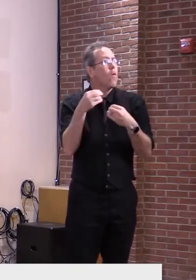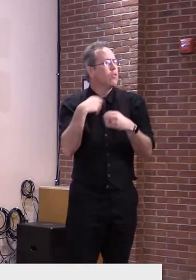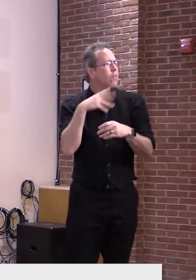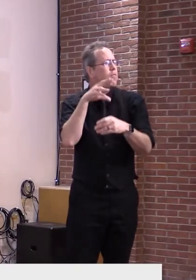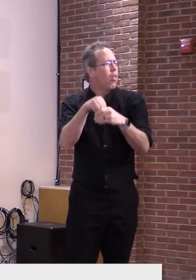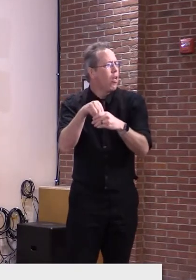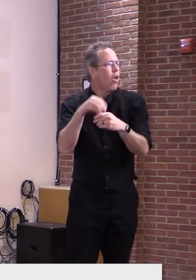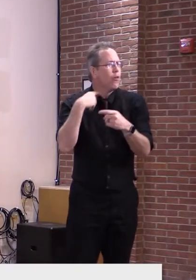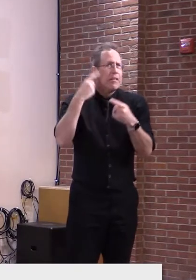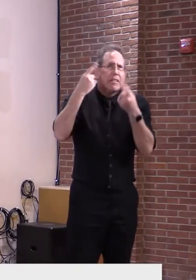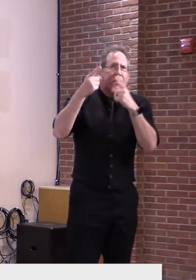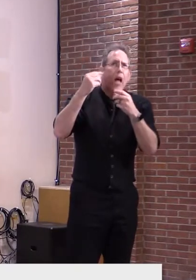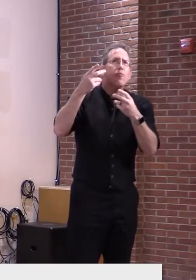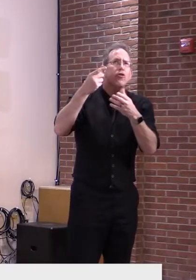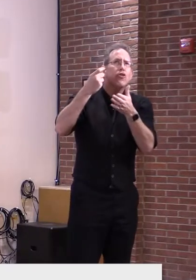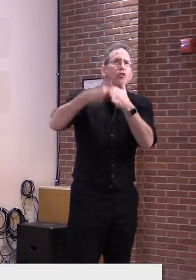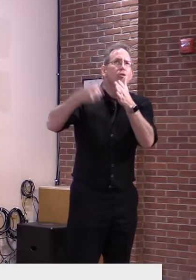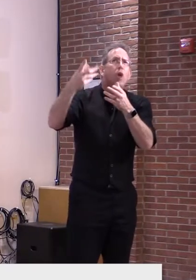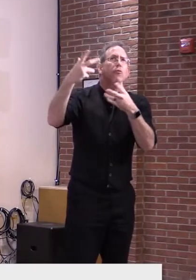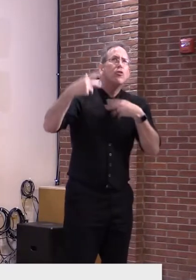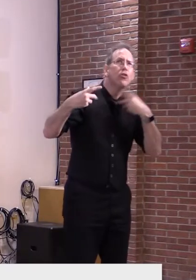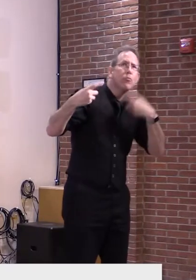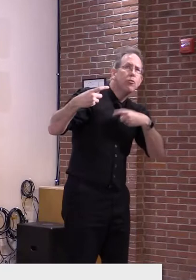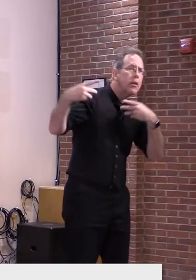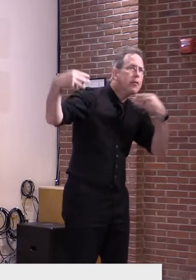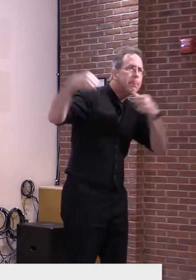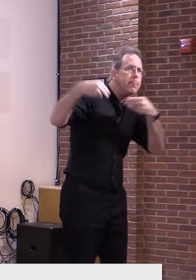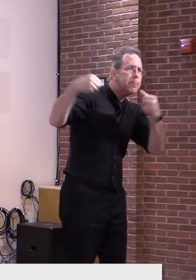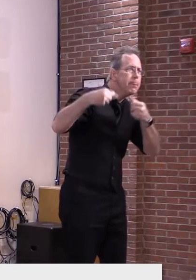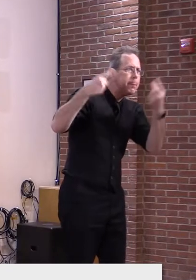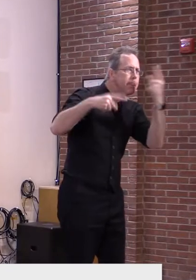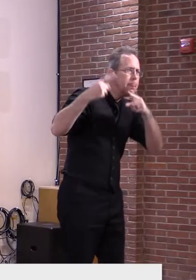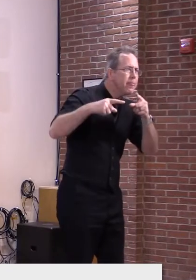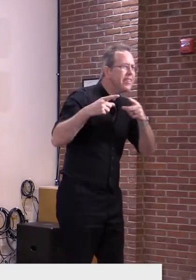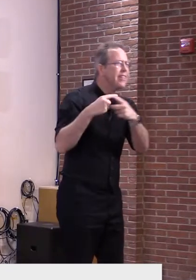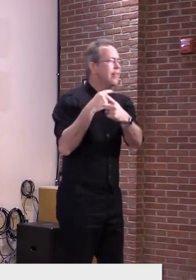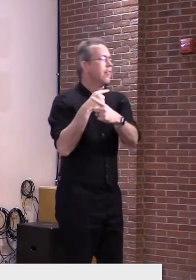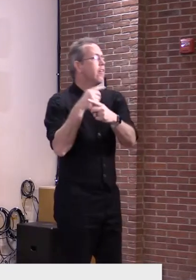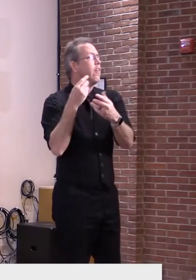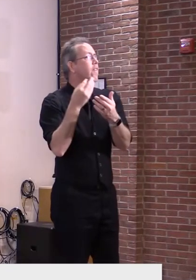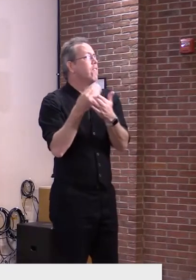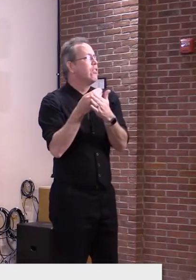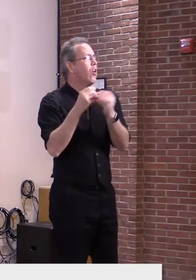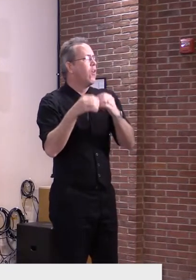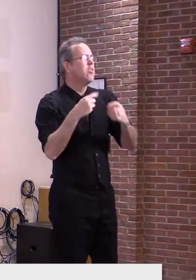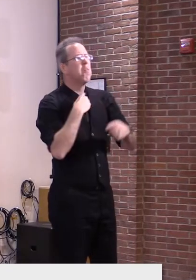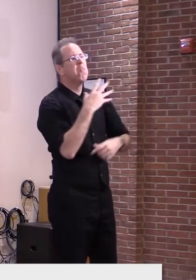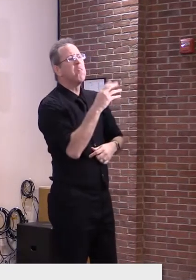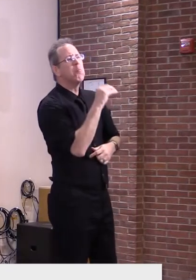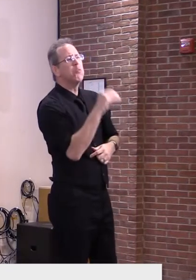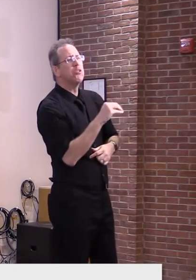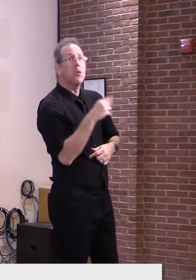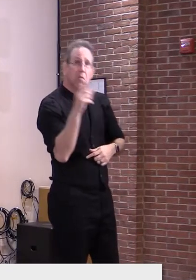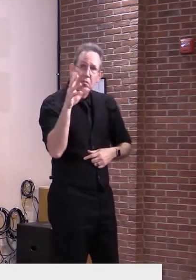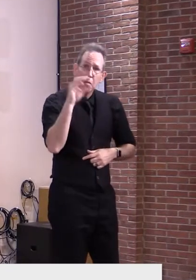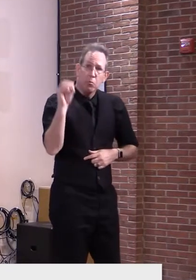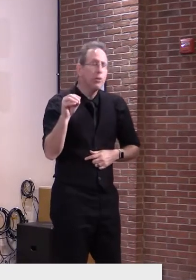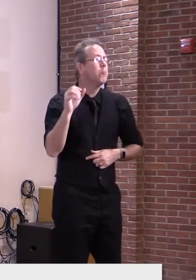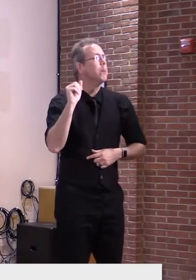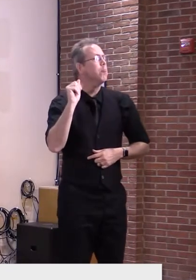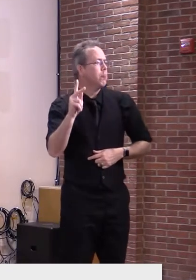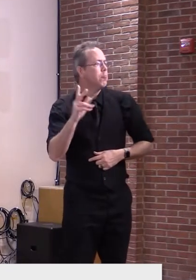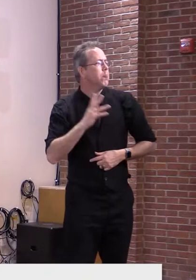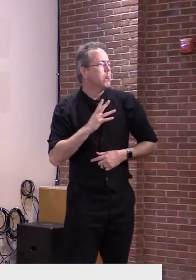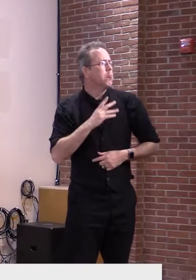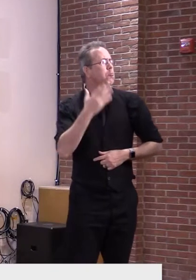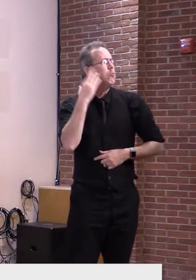it, all of that with us. And at the same time, they said, we think 3.5% is a reasonable amount. Anything over